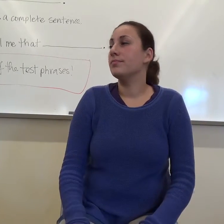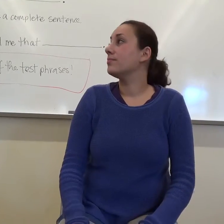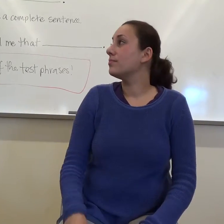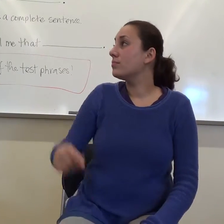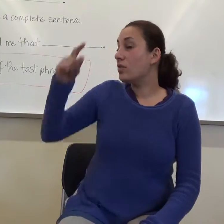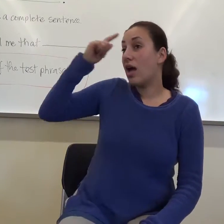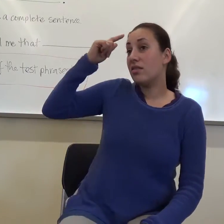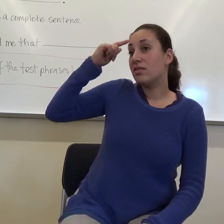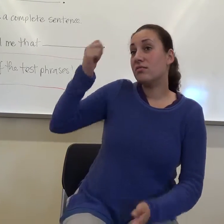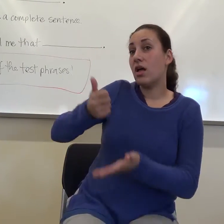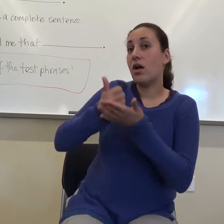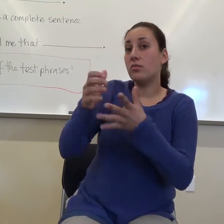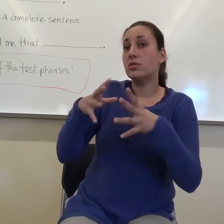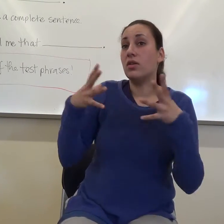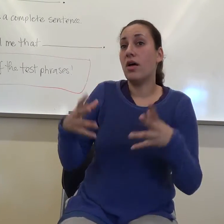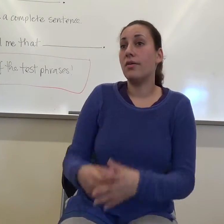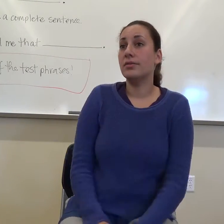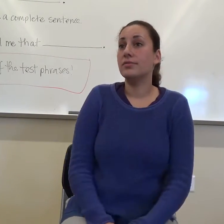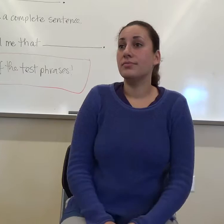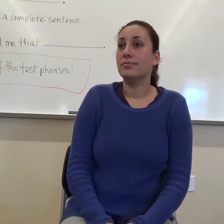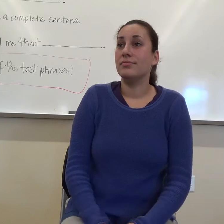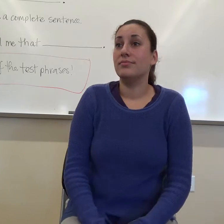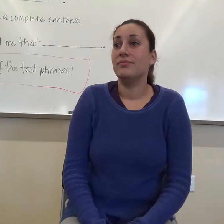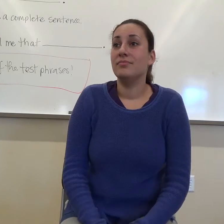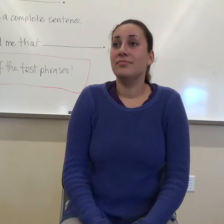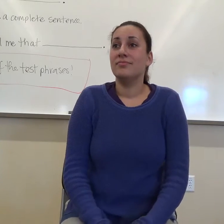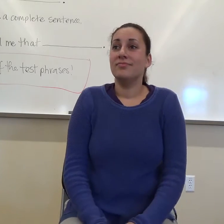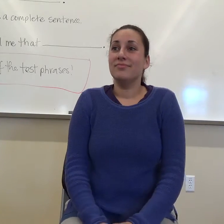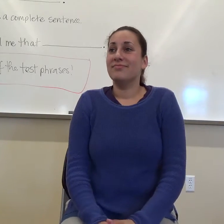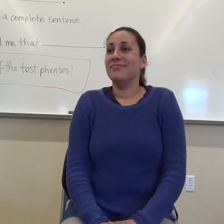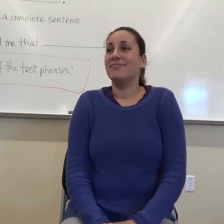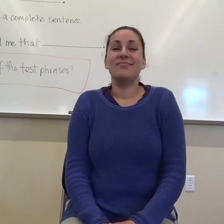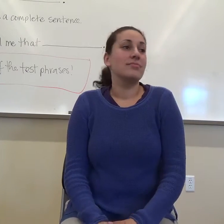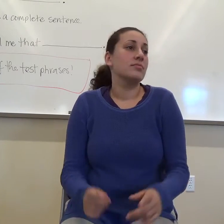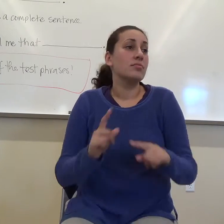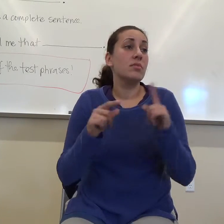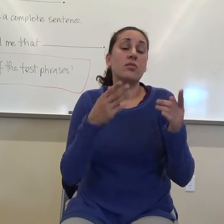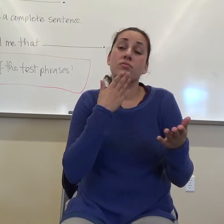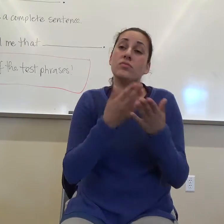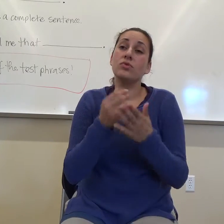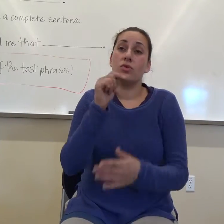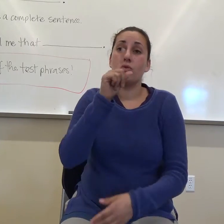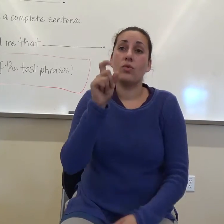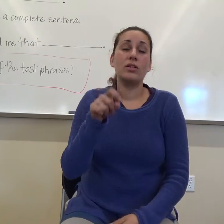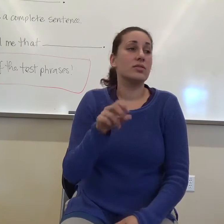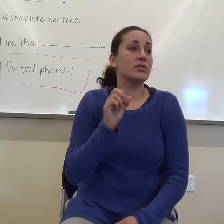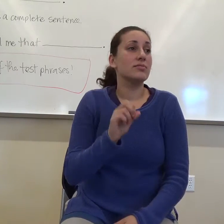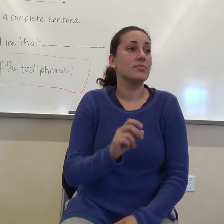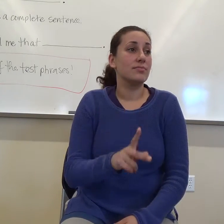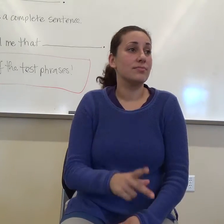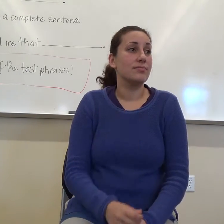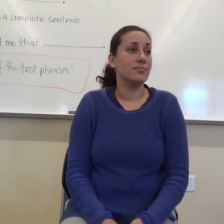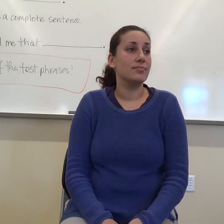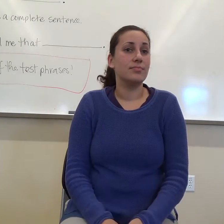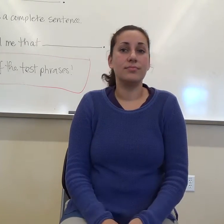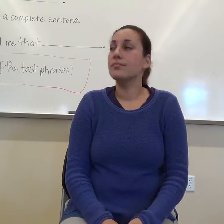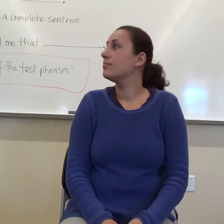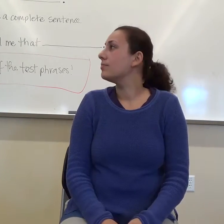helped doing this. Yeah. Okay, but that's a good question. Okay, what about this one? Anybody